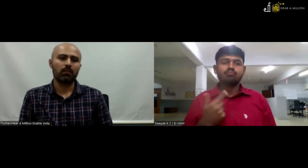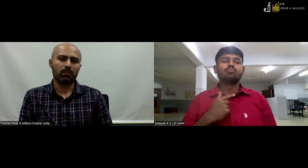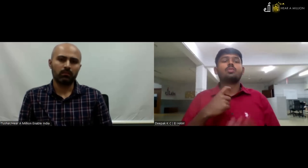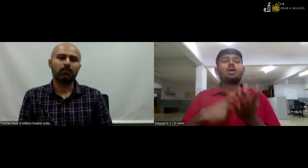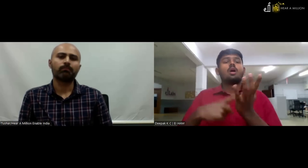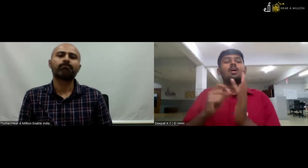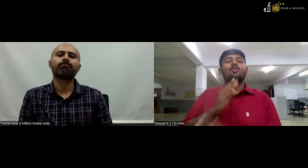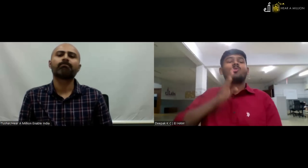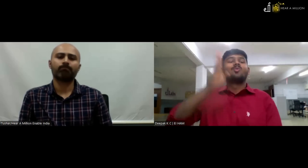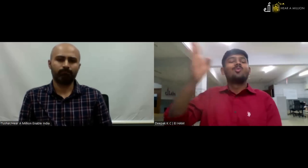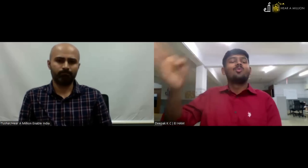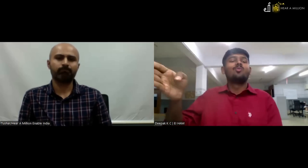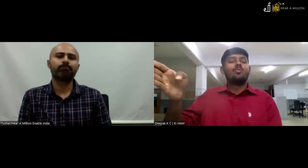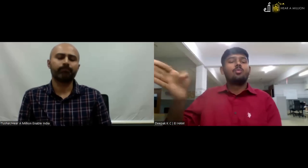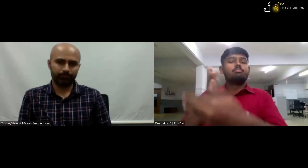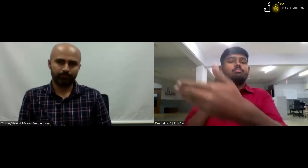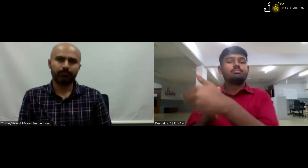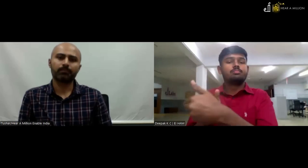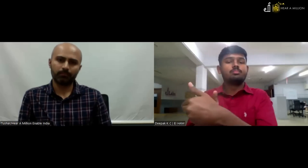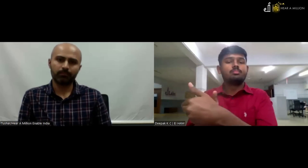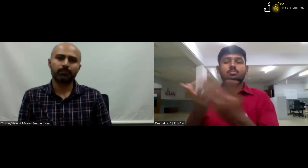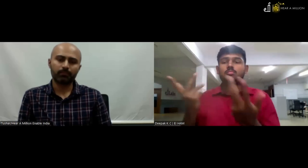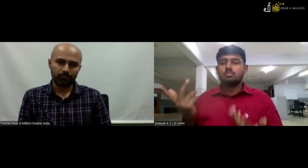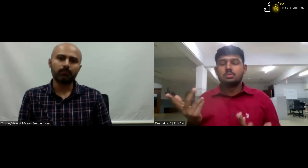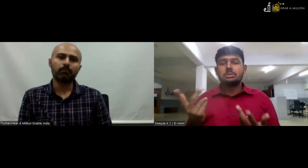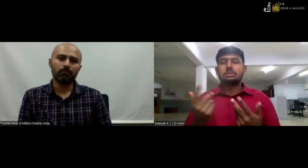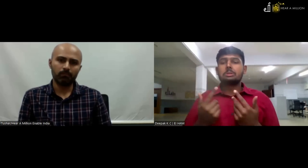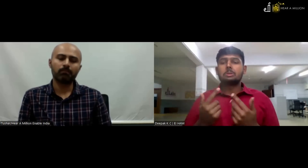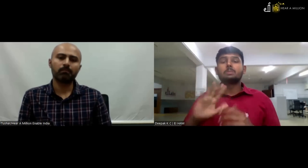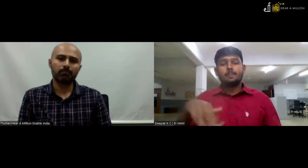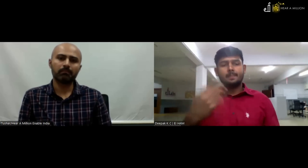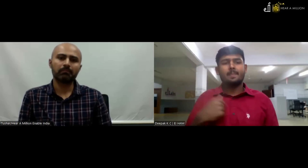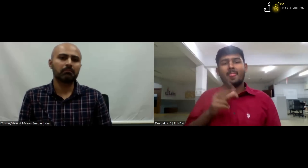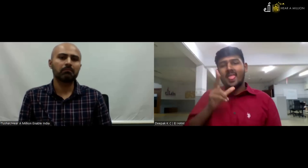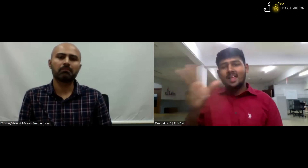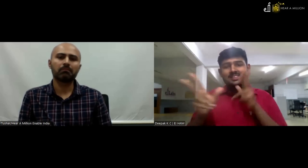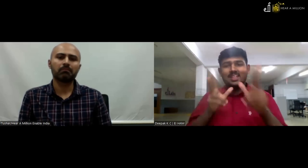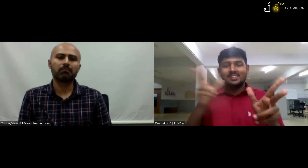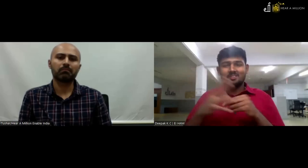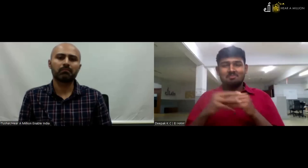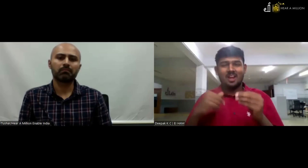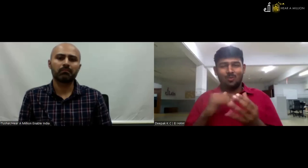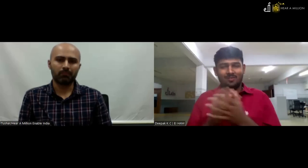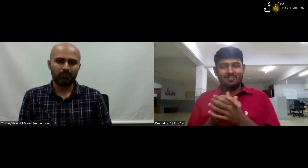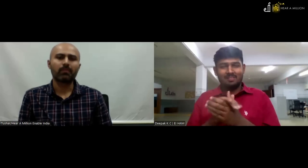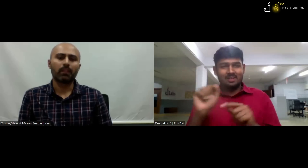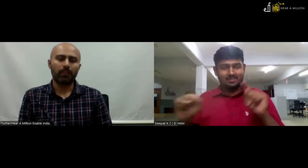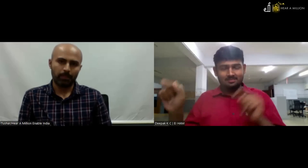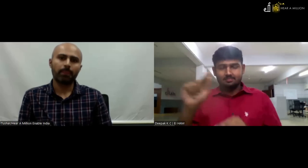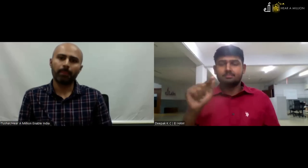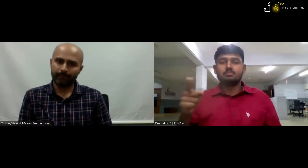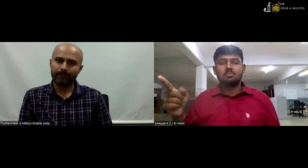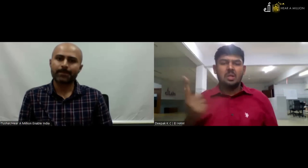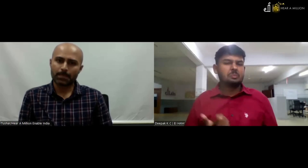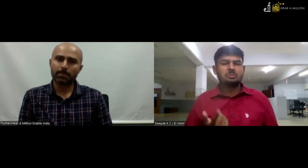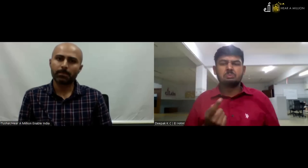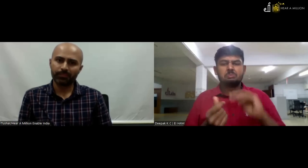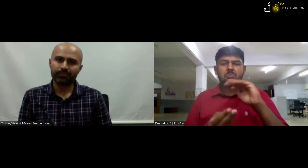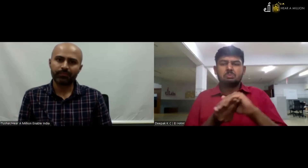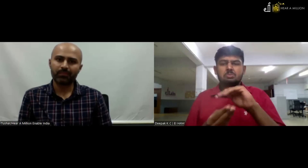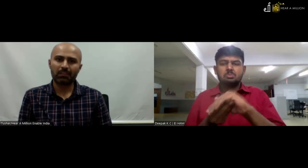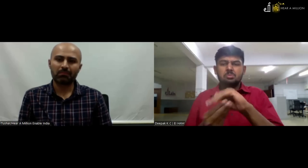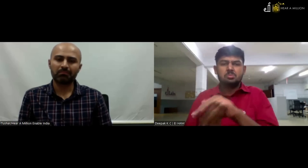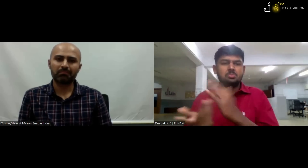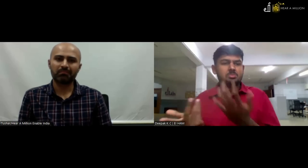if you get me the letter, if you get me some kind of proof, I get you the learning license. Now I start asking my